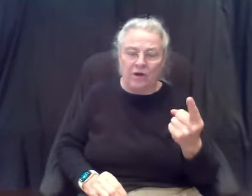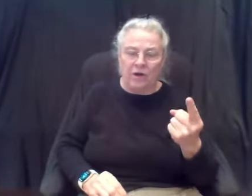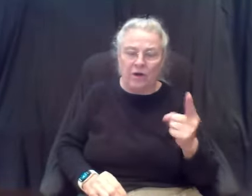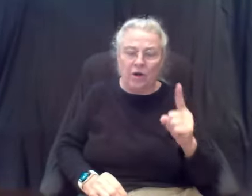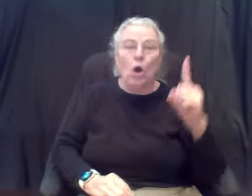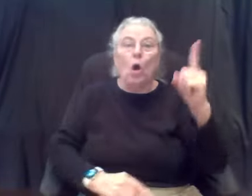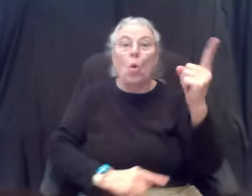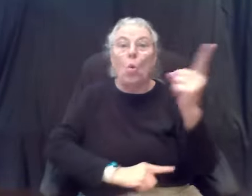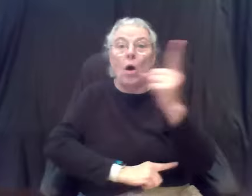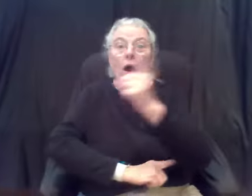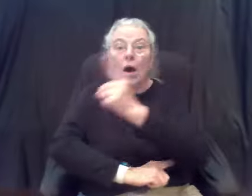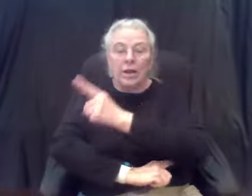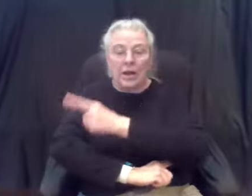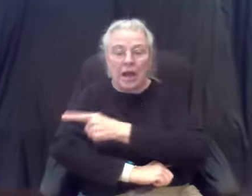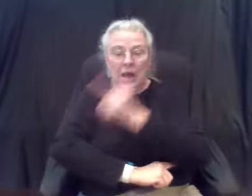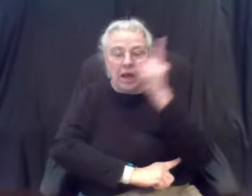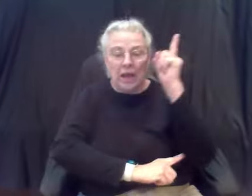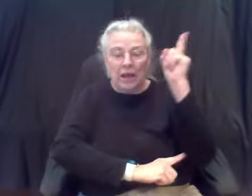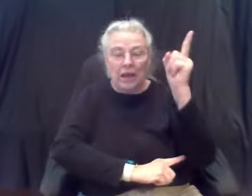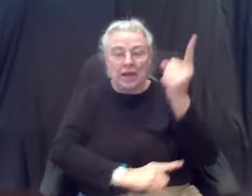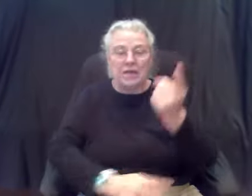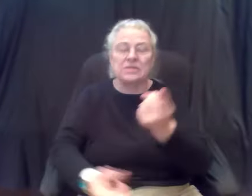forever. One day he's